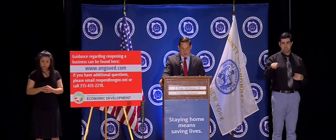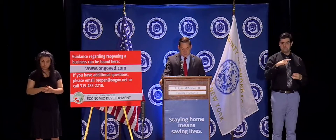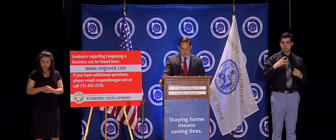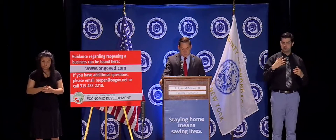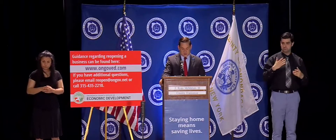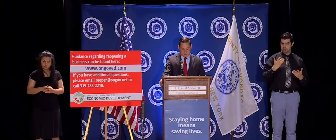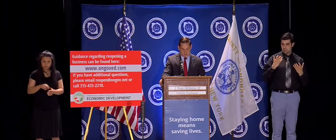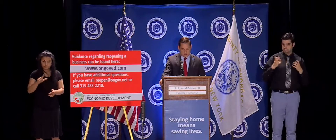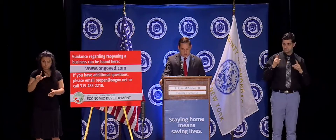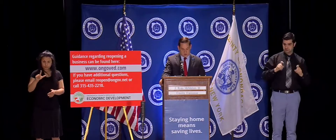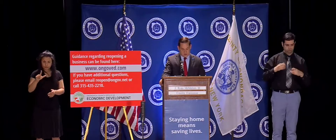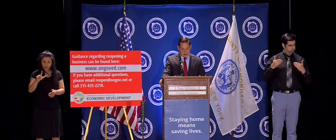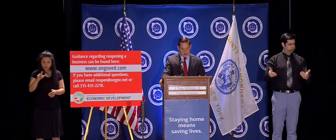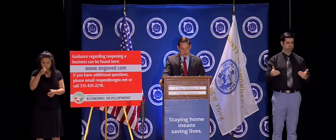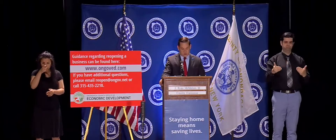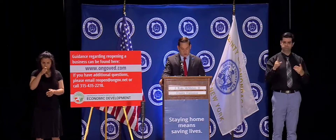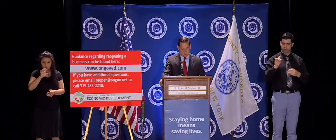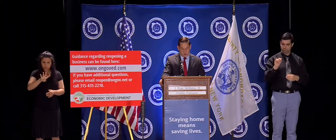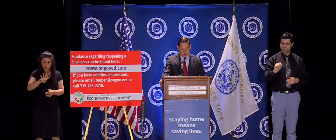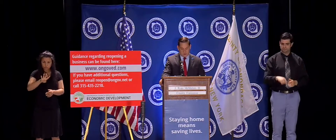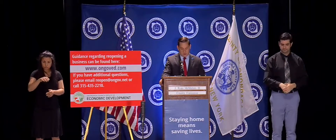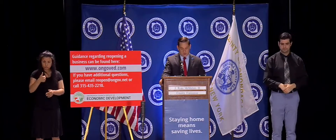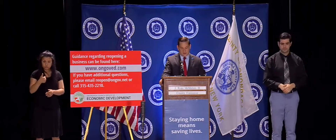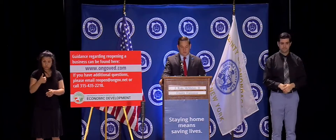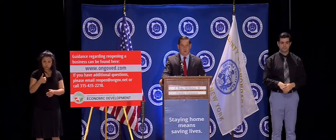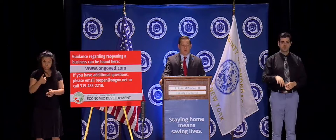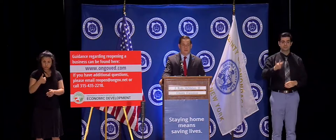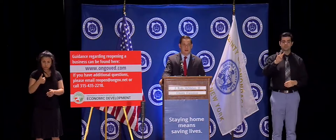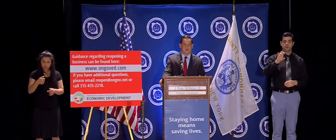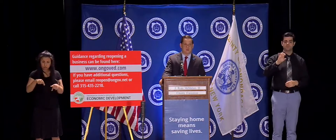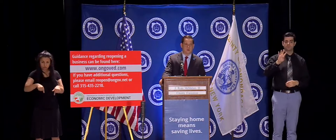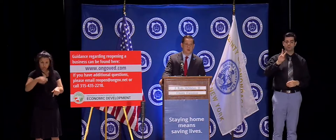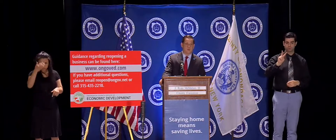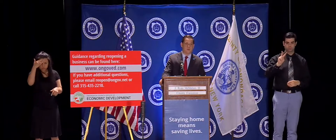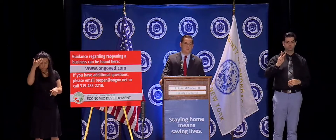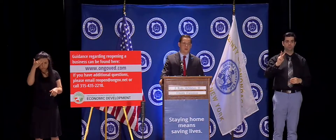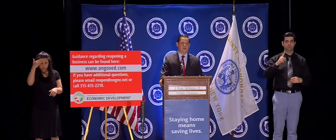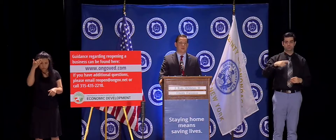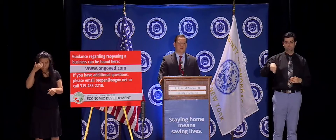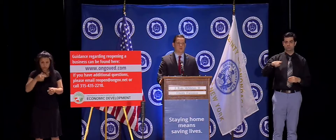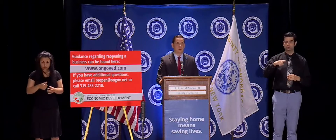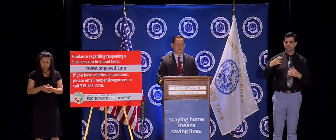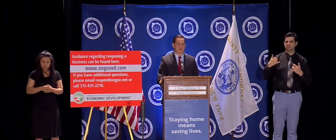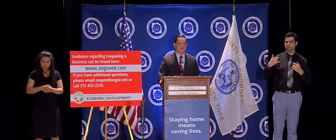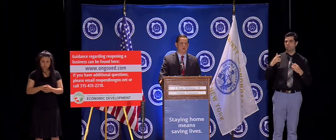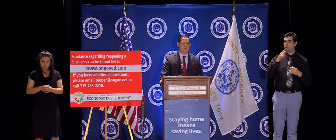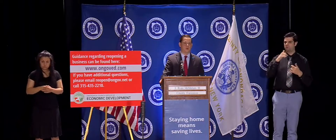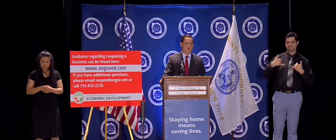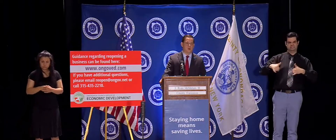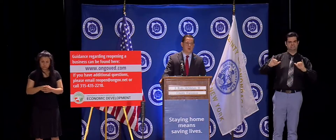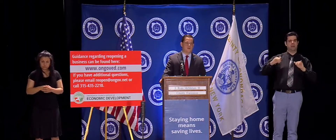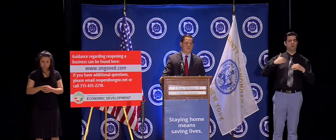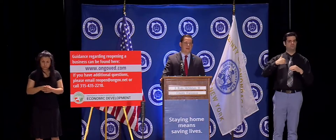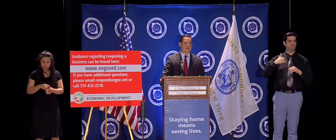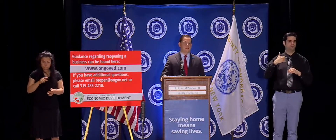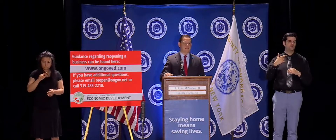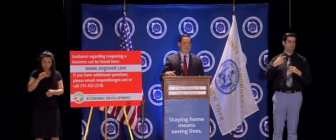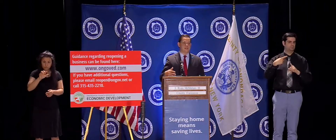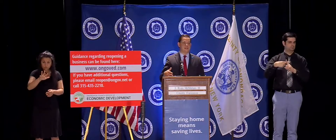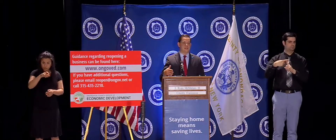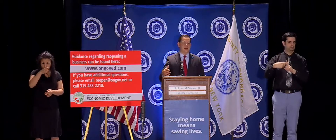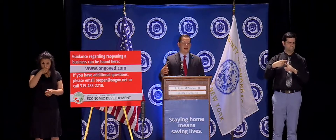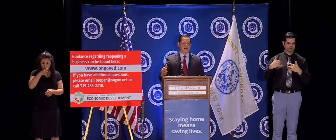746 active cases, 903 recoveries. That's up 27 people from yesterday. So 27 people have met